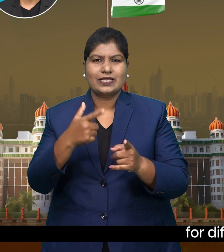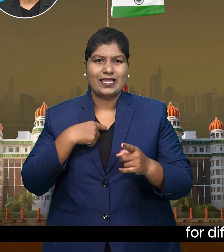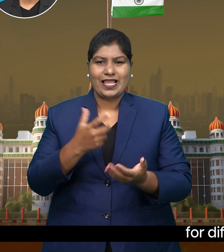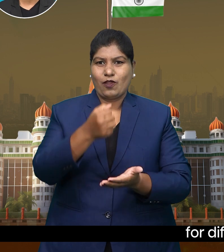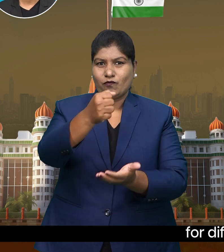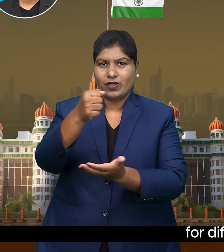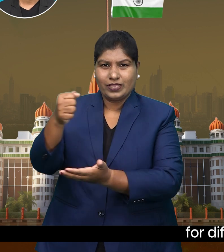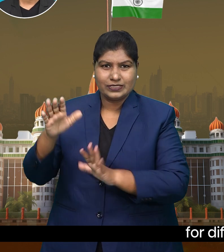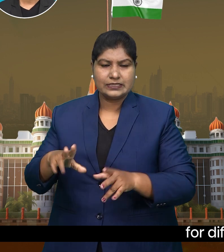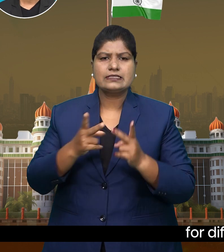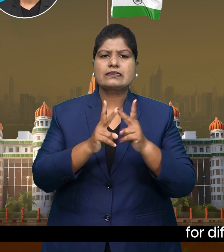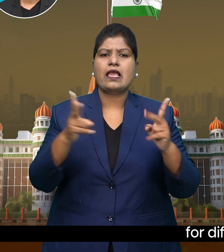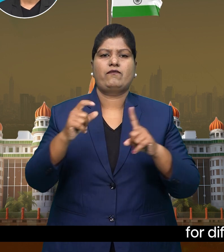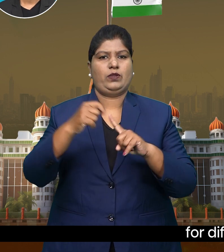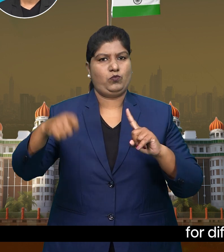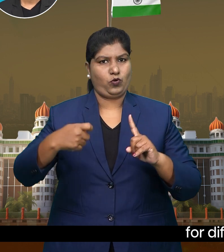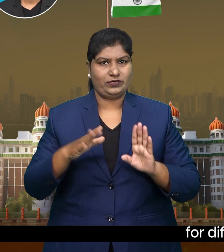different projects